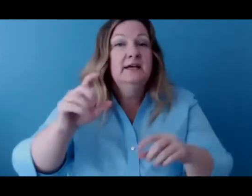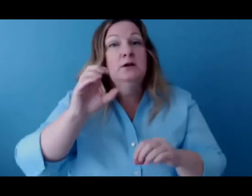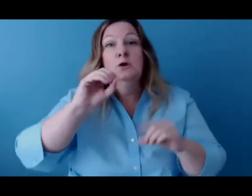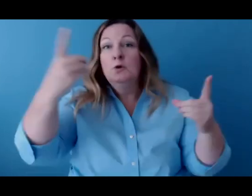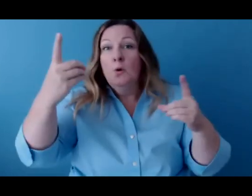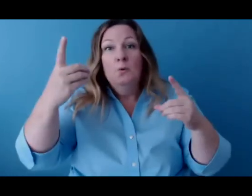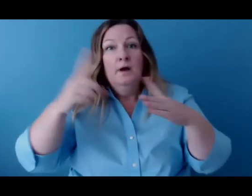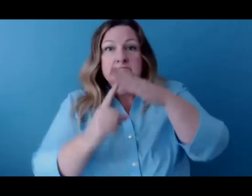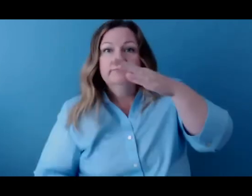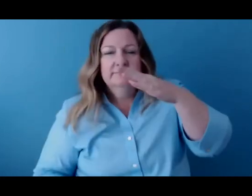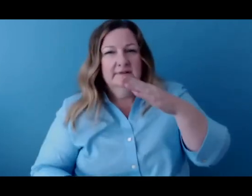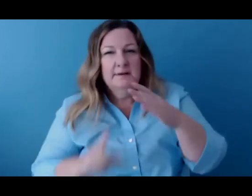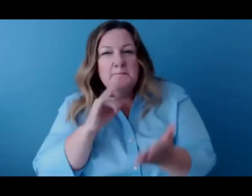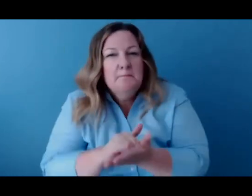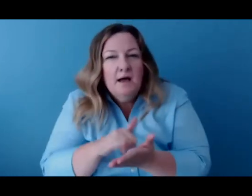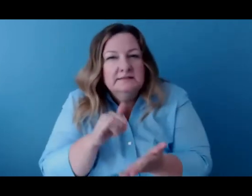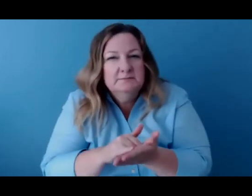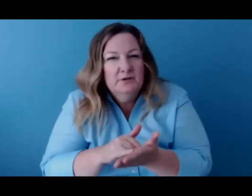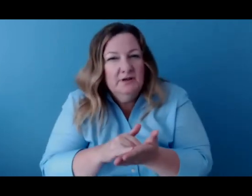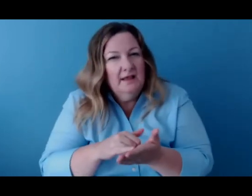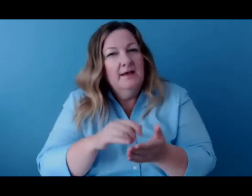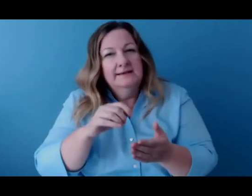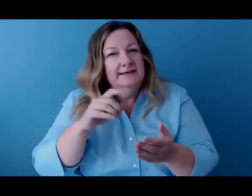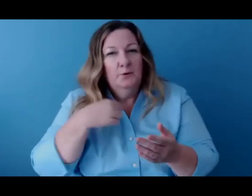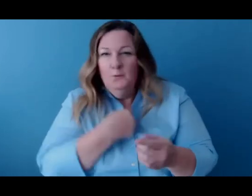why I'm supportive.